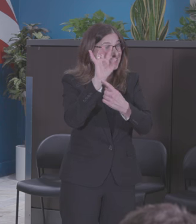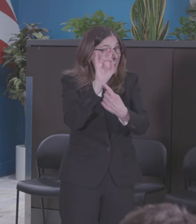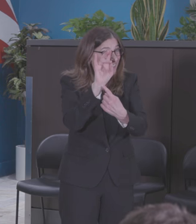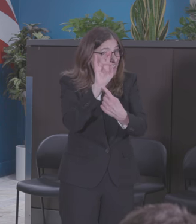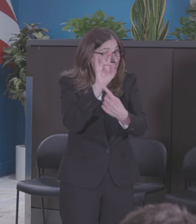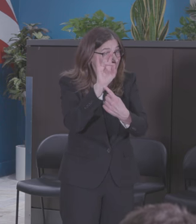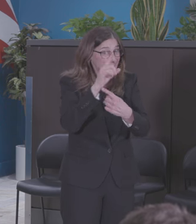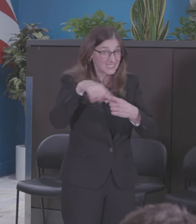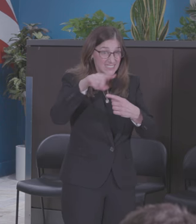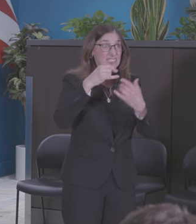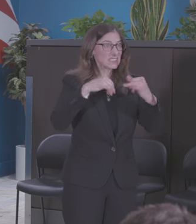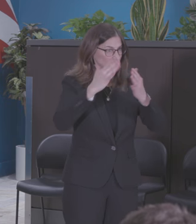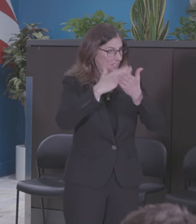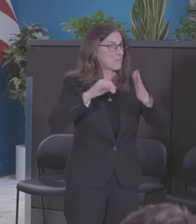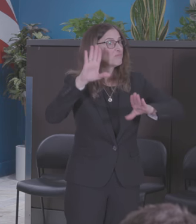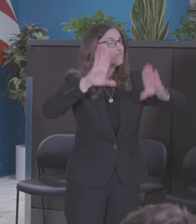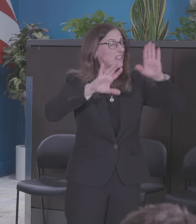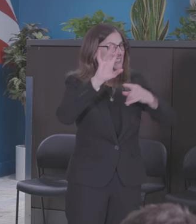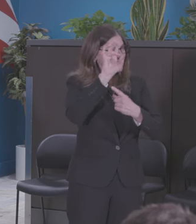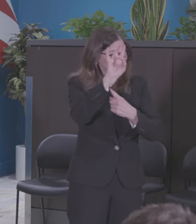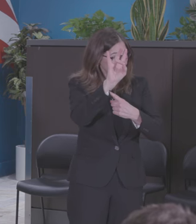that platoon. So